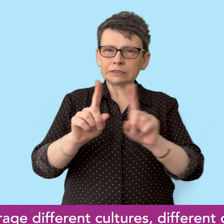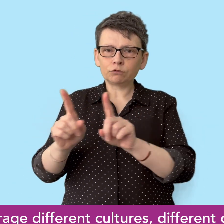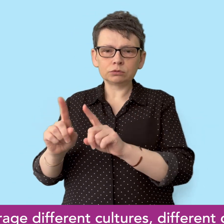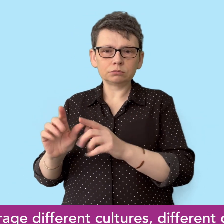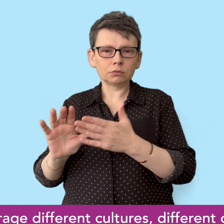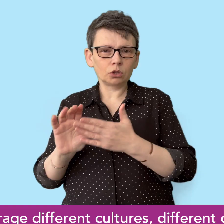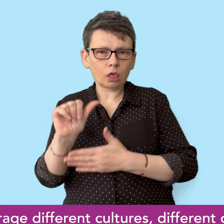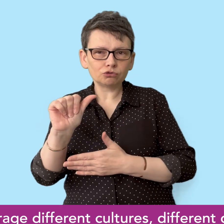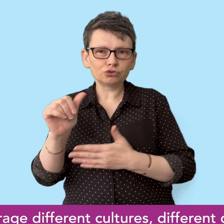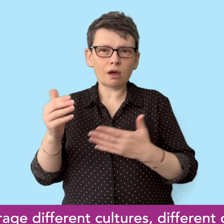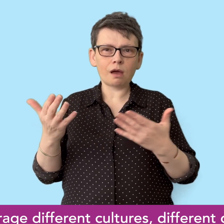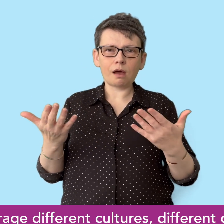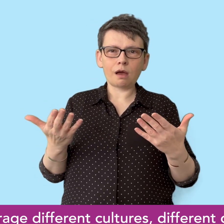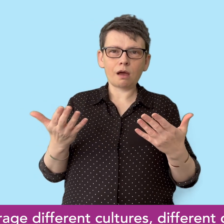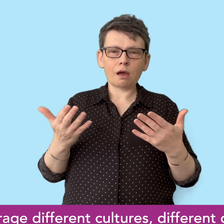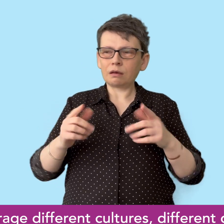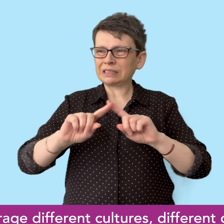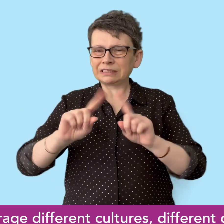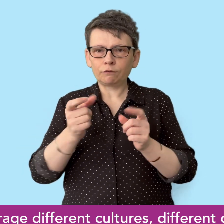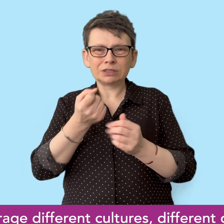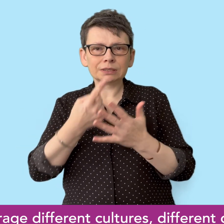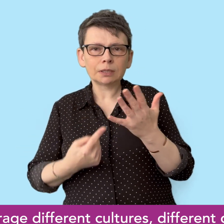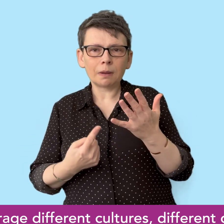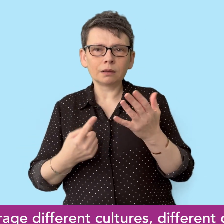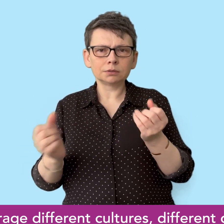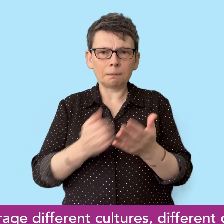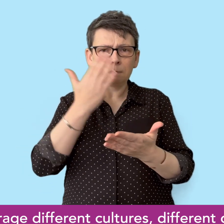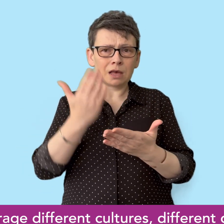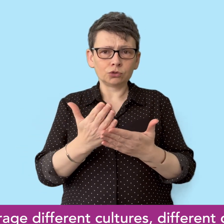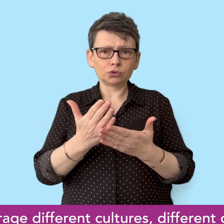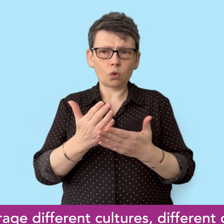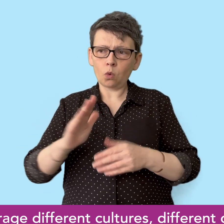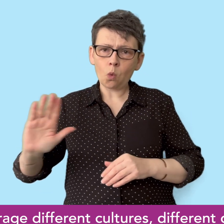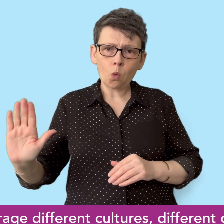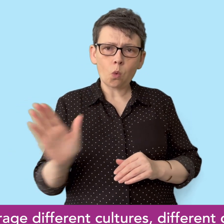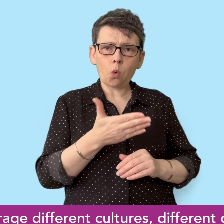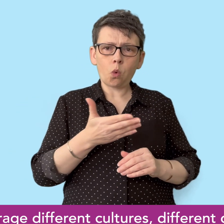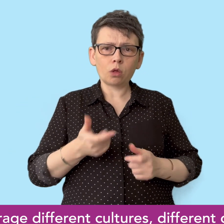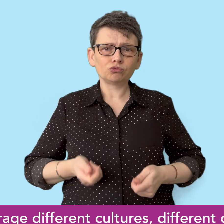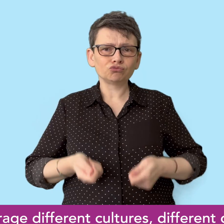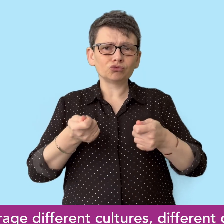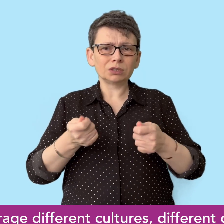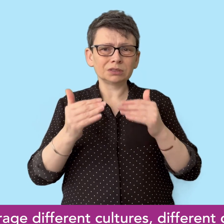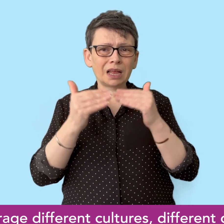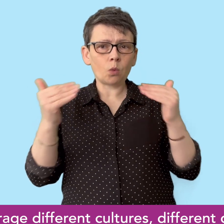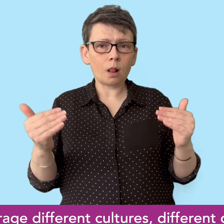Encourage different cultures, different disabilities, and make sure everyone is treated as equals,